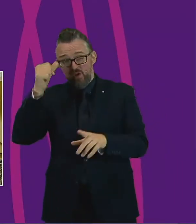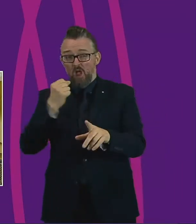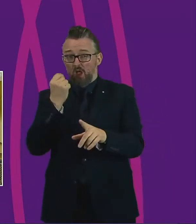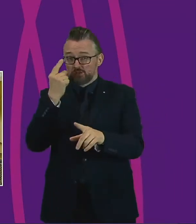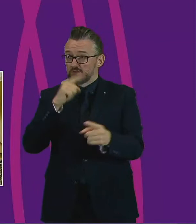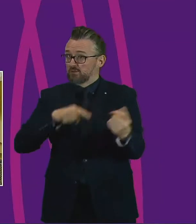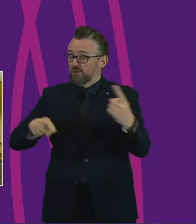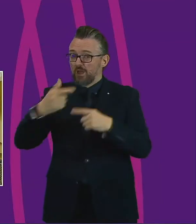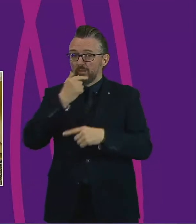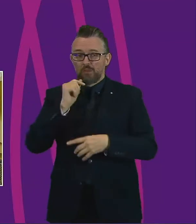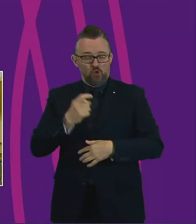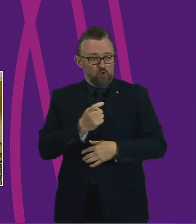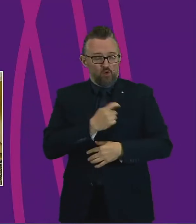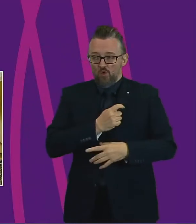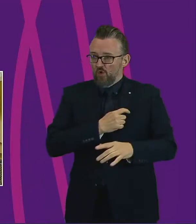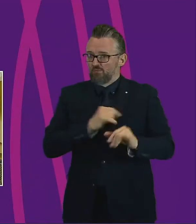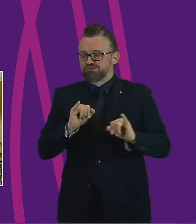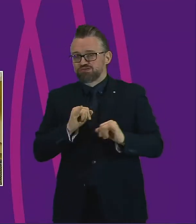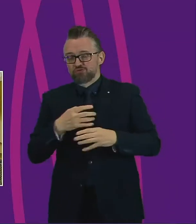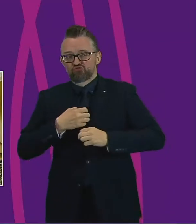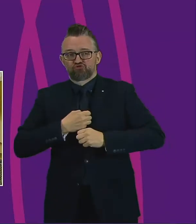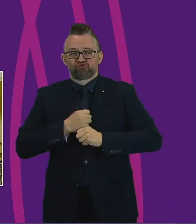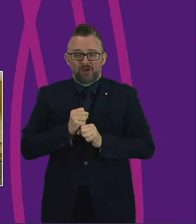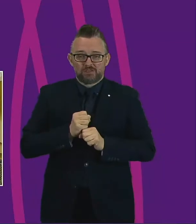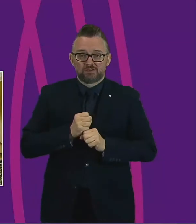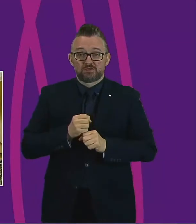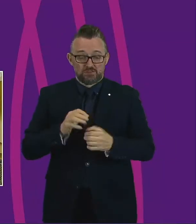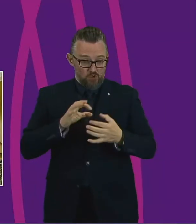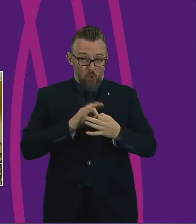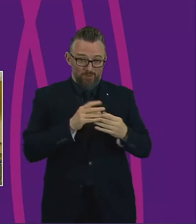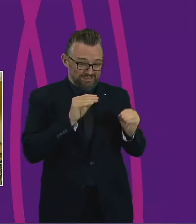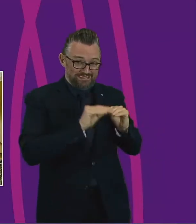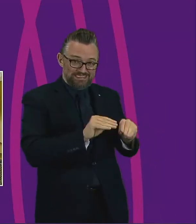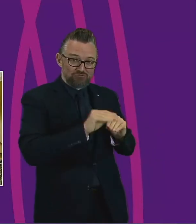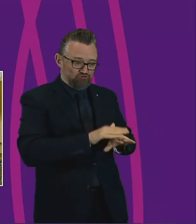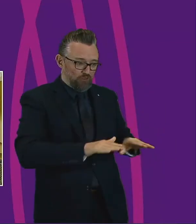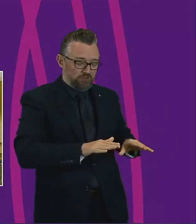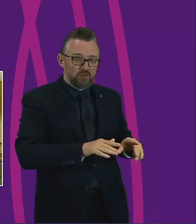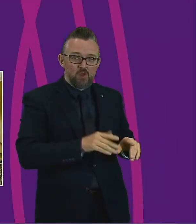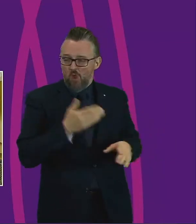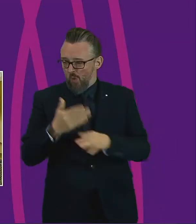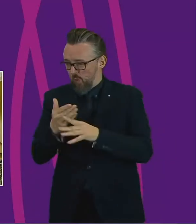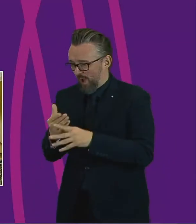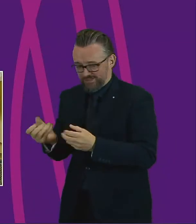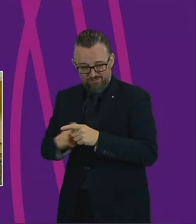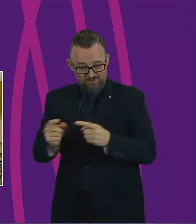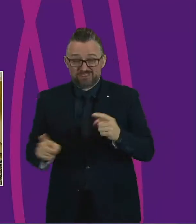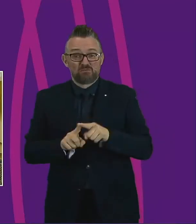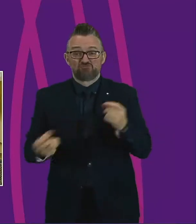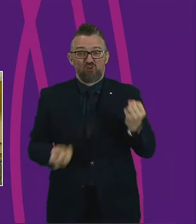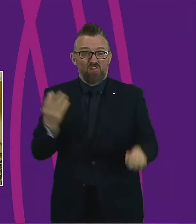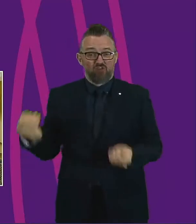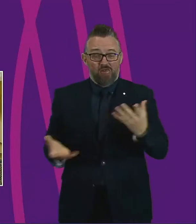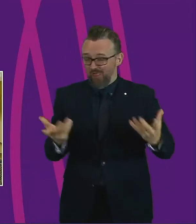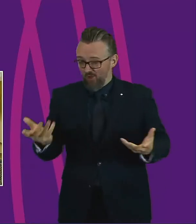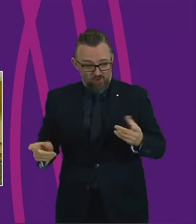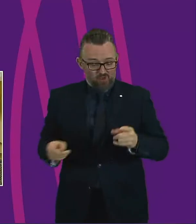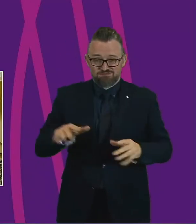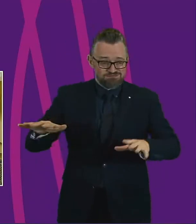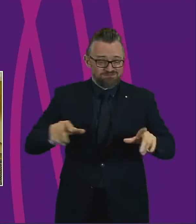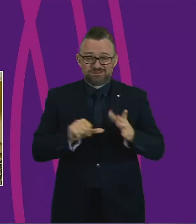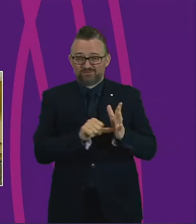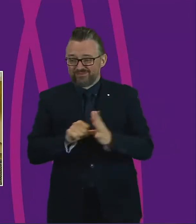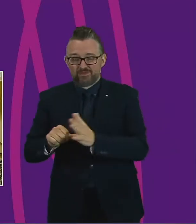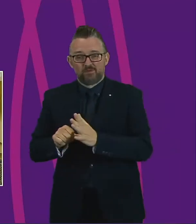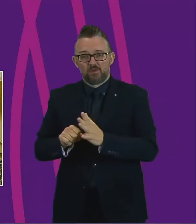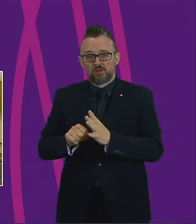and the anxieties of parents right now, homeschooling while trying to juggle work commitments. And we will continue. I think we've got more to do to